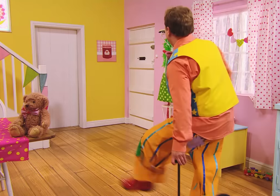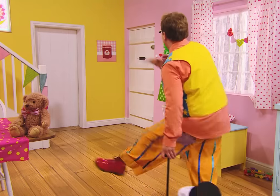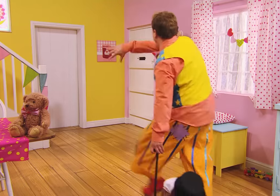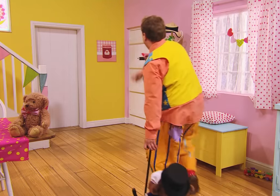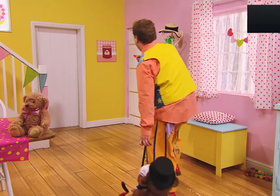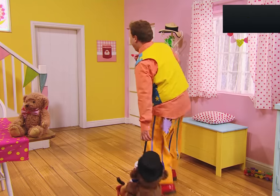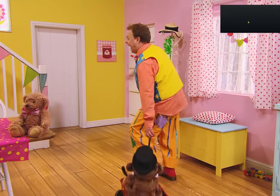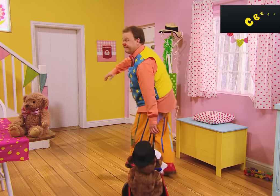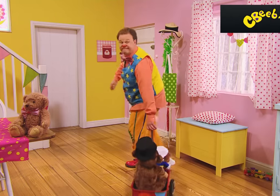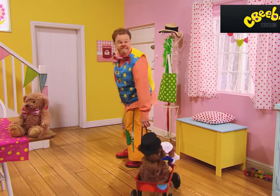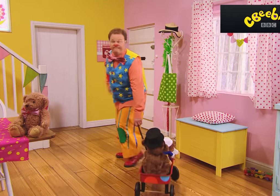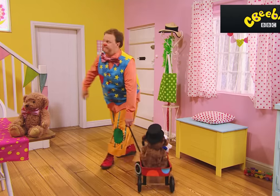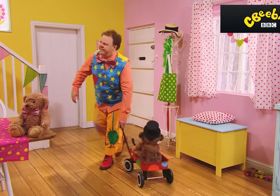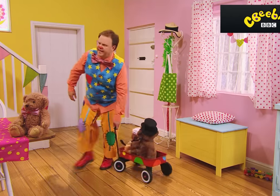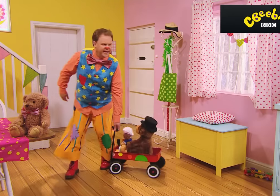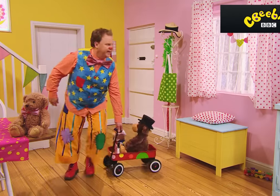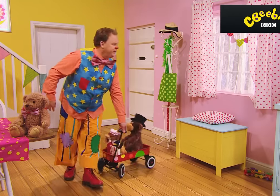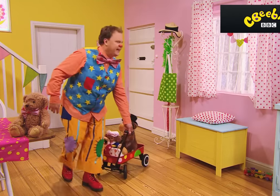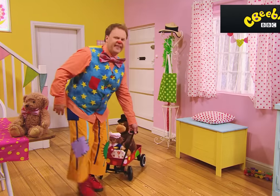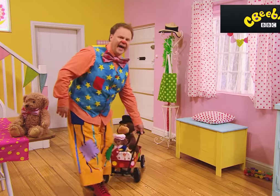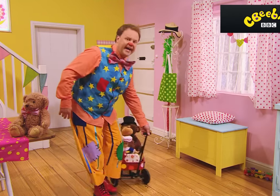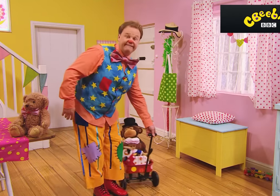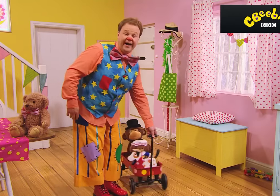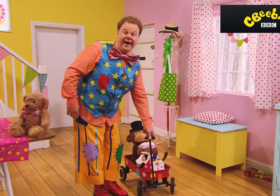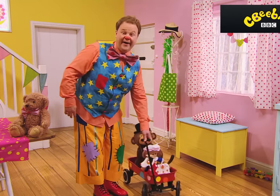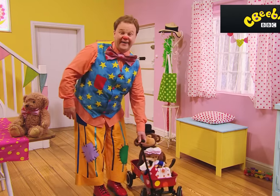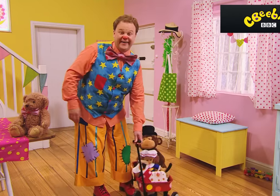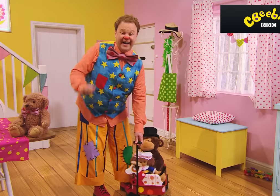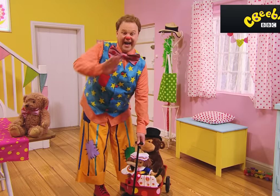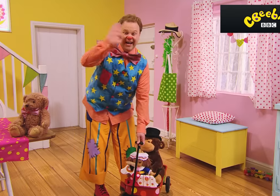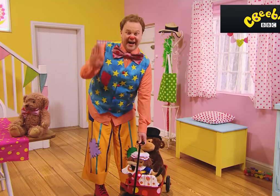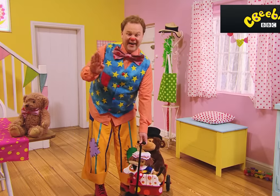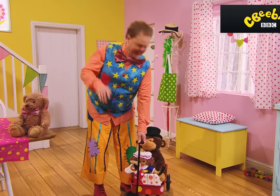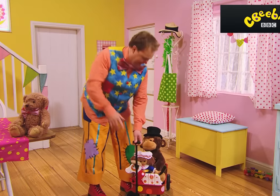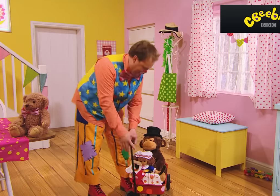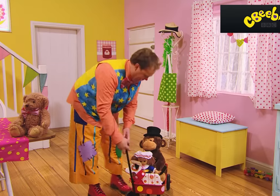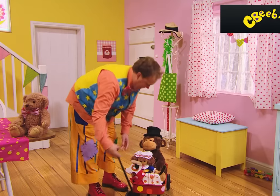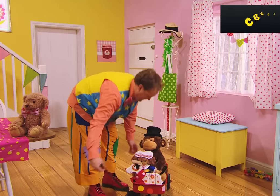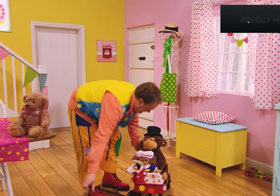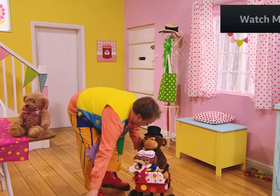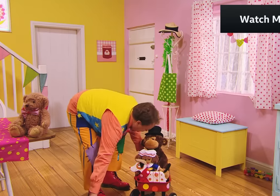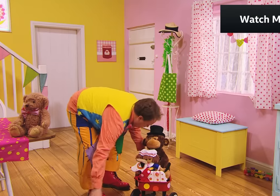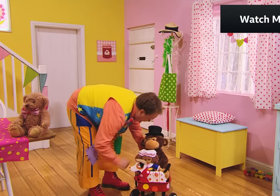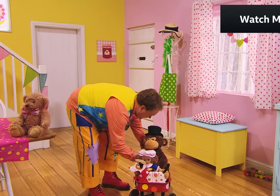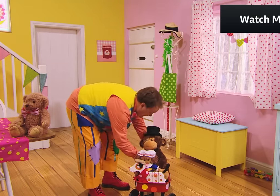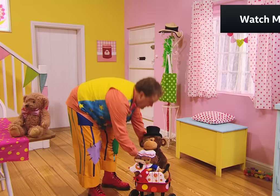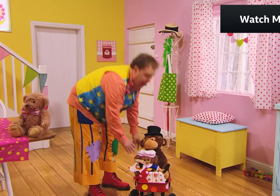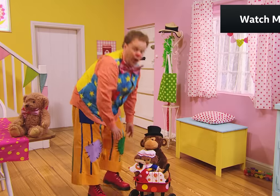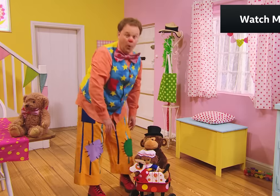Mr. Tumble, Mr. Tumble. Who said that? Hello! Where are you going, Mr.